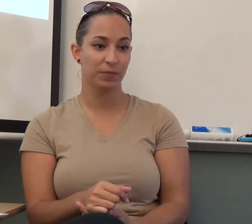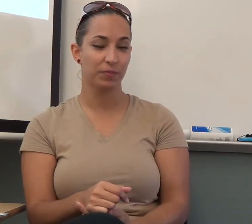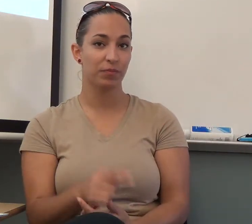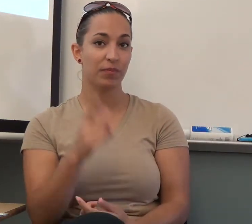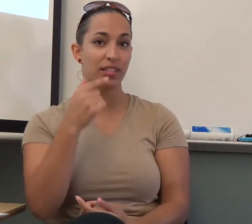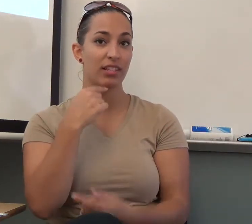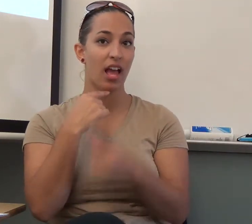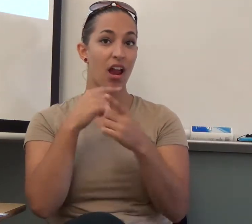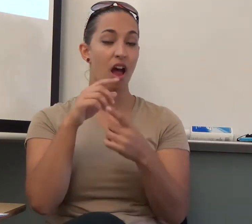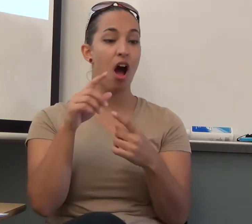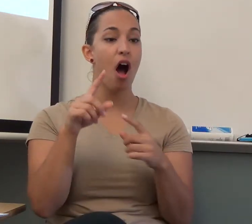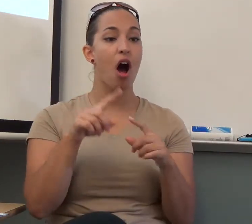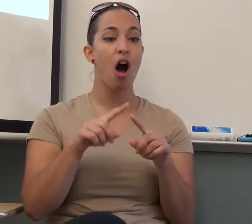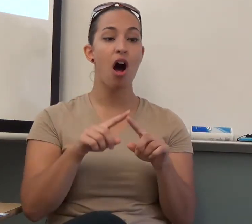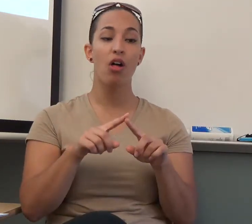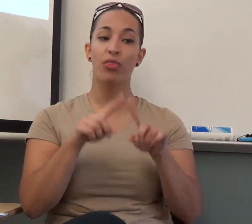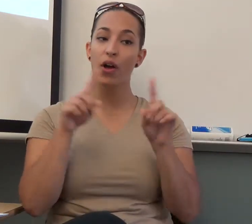Although would work.